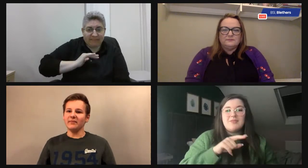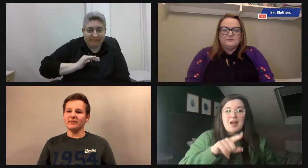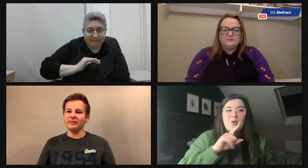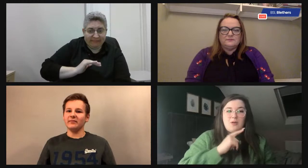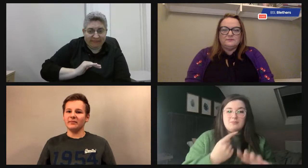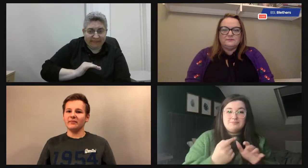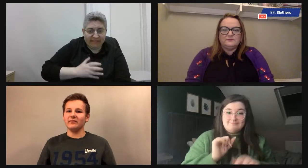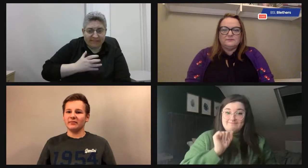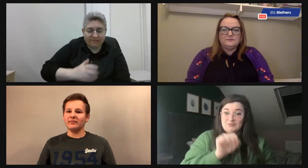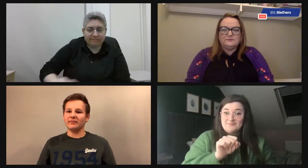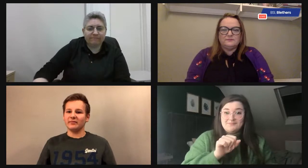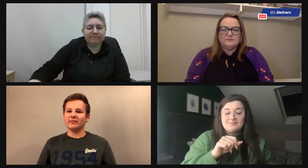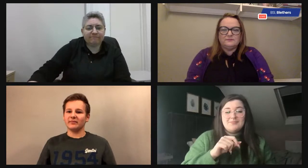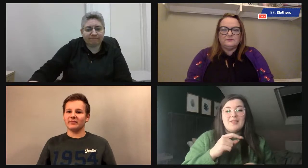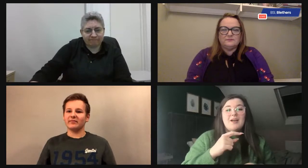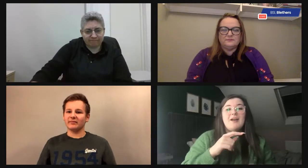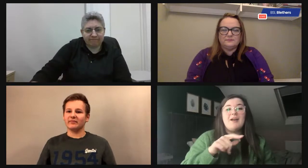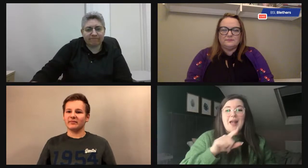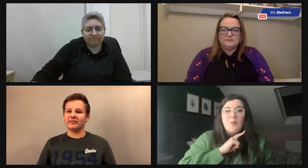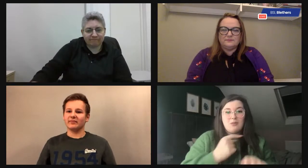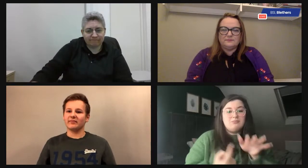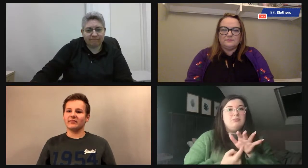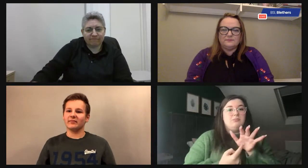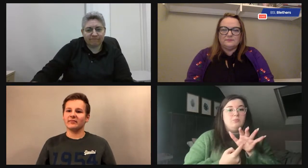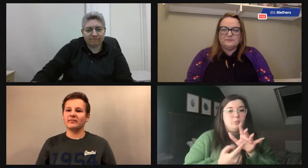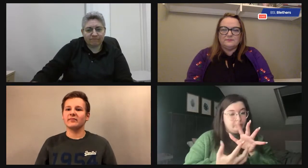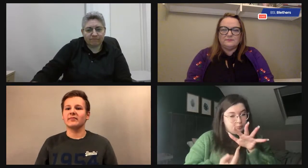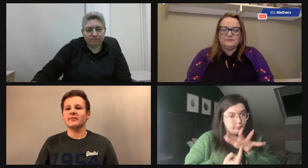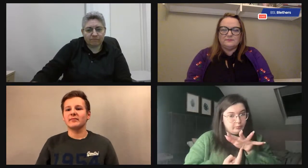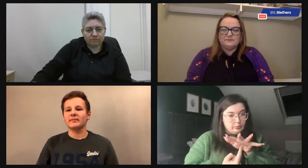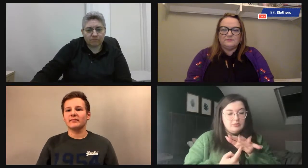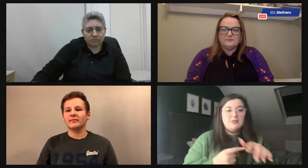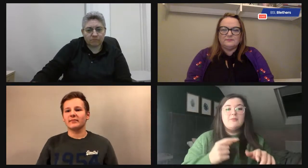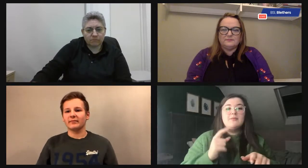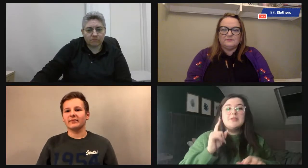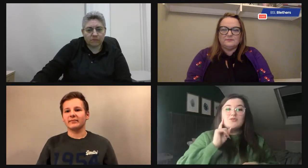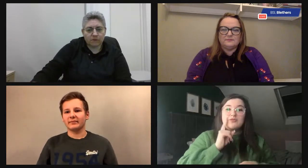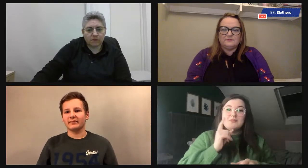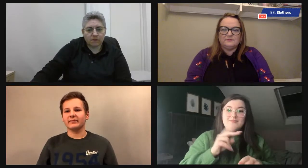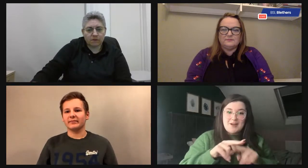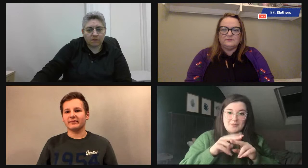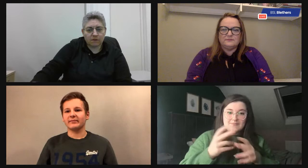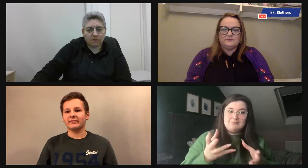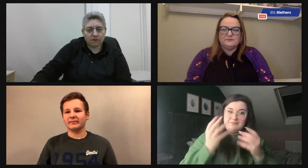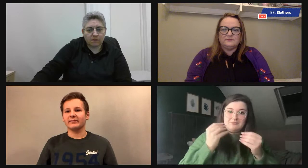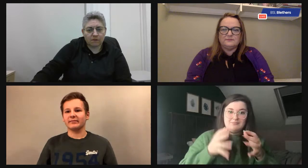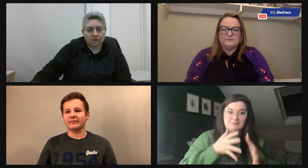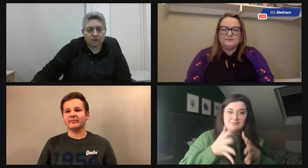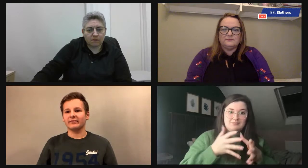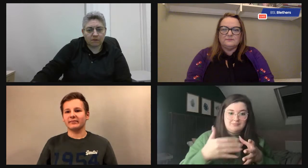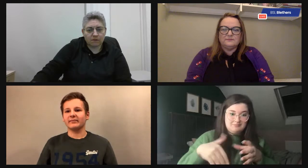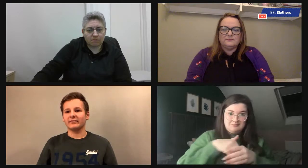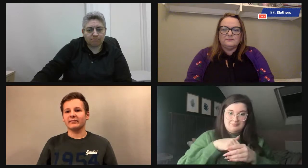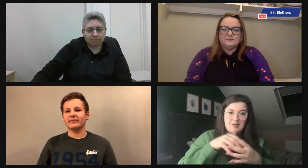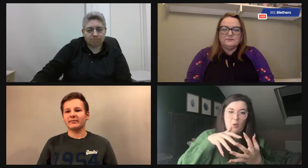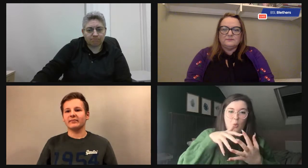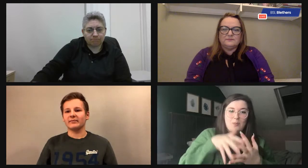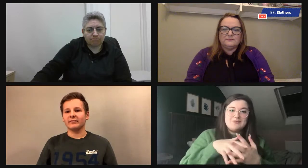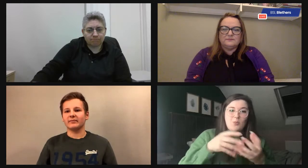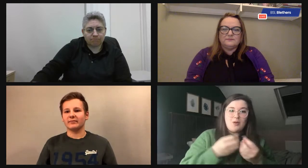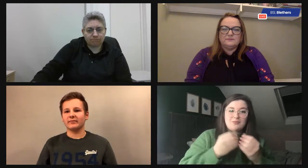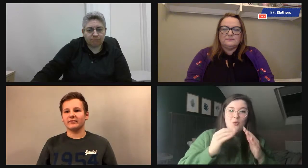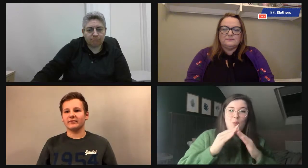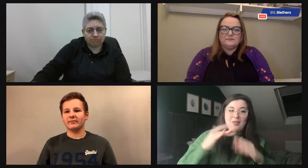or be able to ask the That's question going to and cause get that depression. response, Yeah. it will make you depressed, you're right. So I